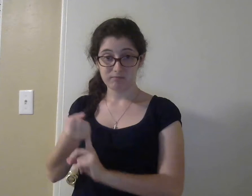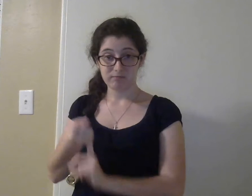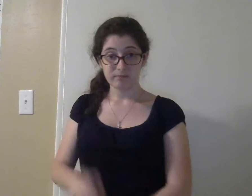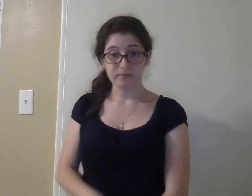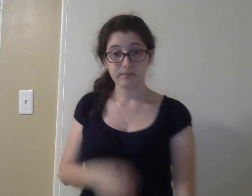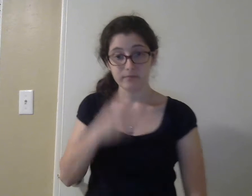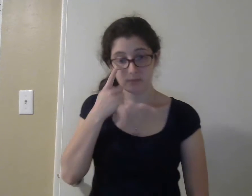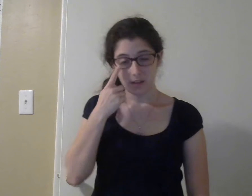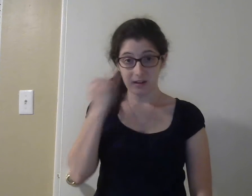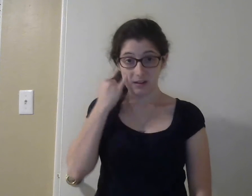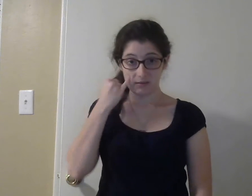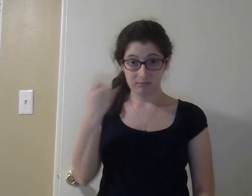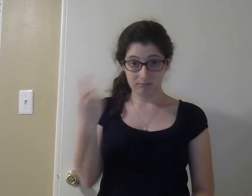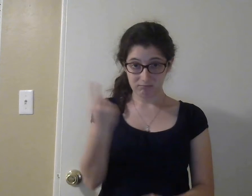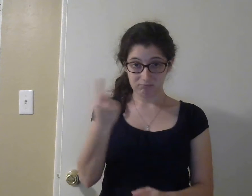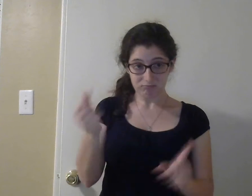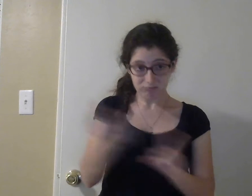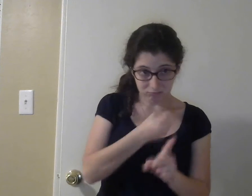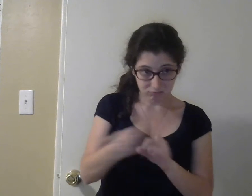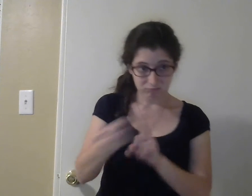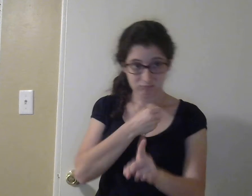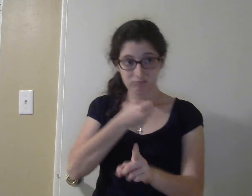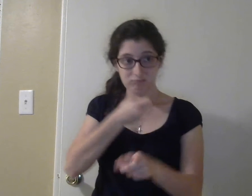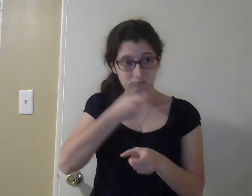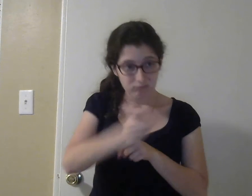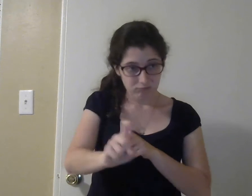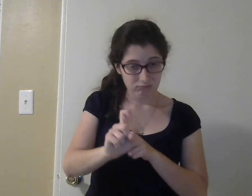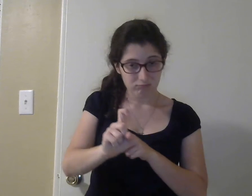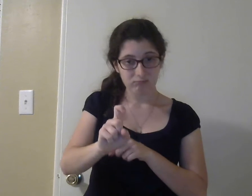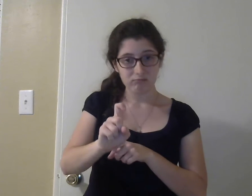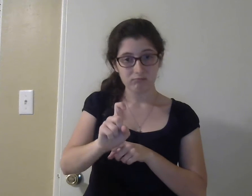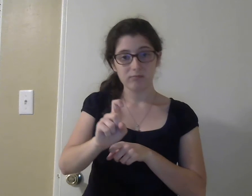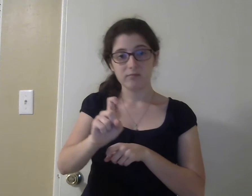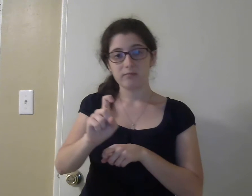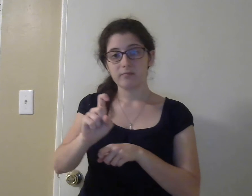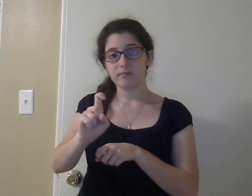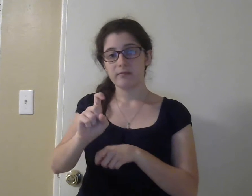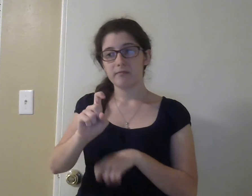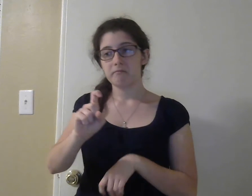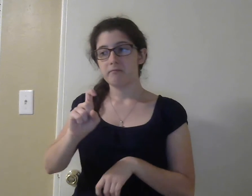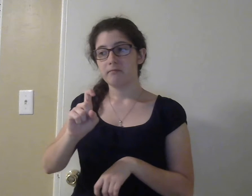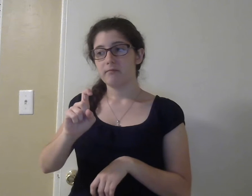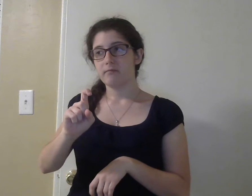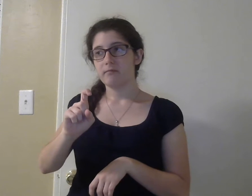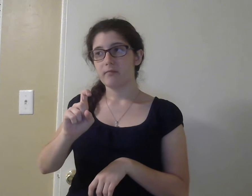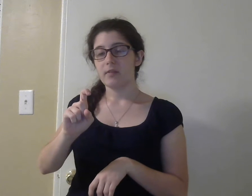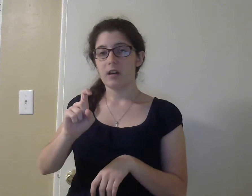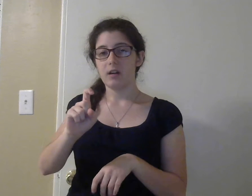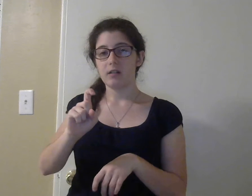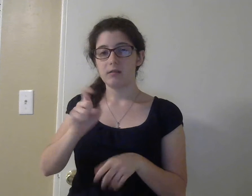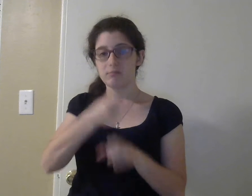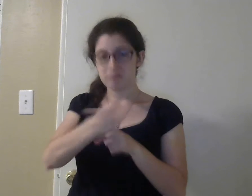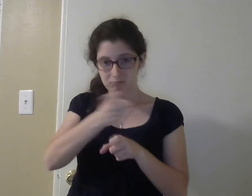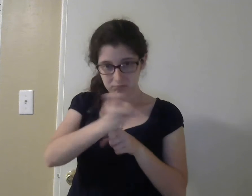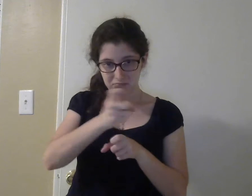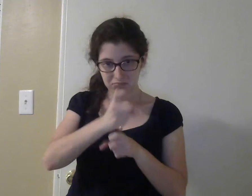assaulted, insulted, criticized, or threatened with death, the reason you can be blessed is because the Spirit of